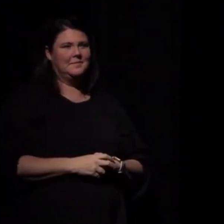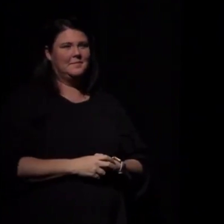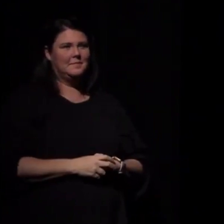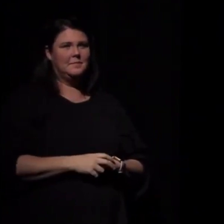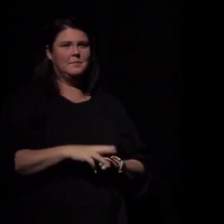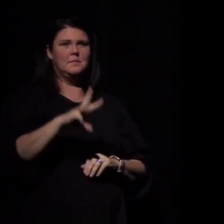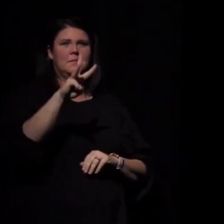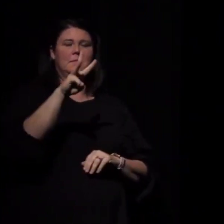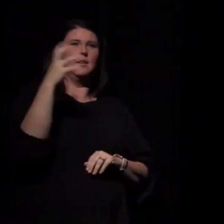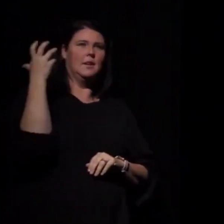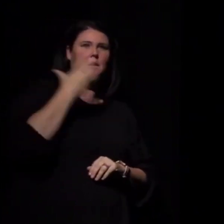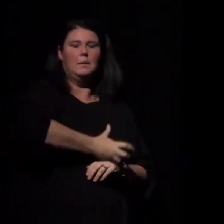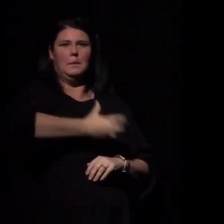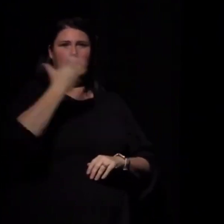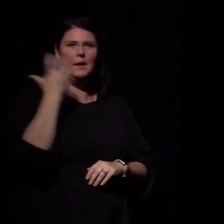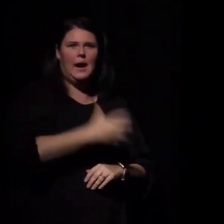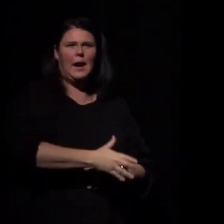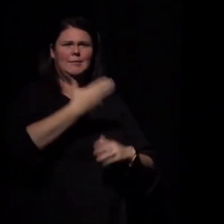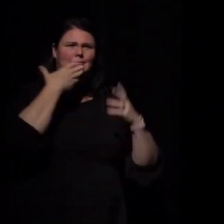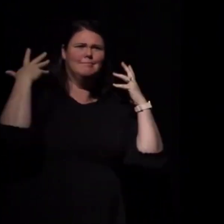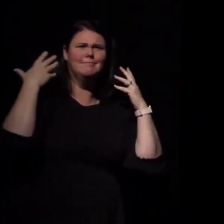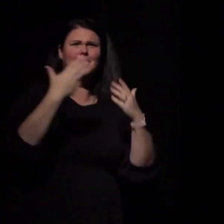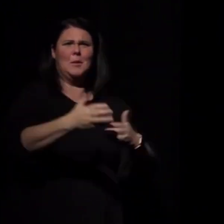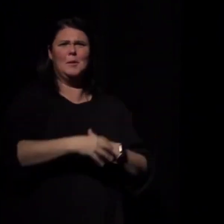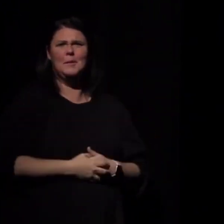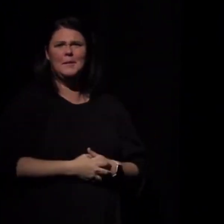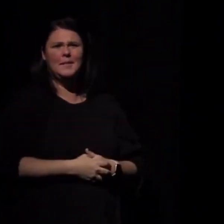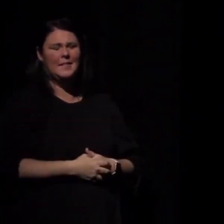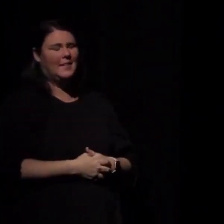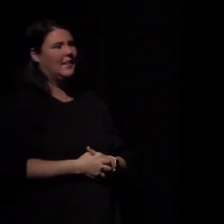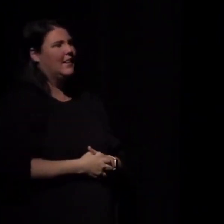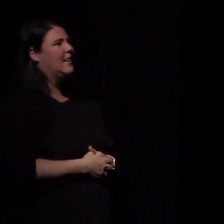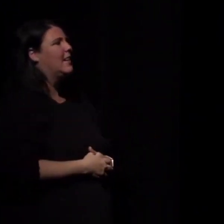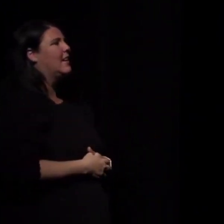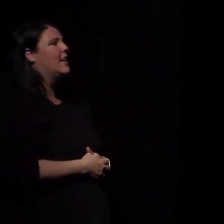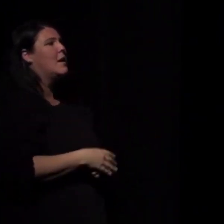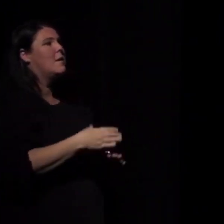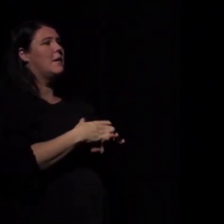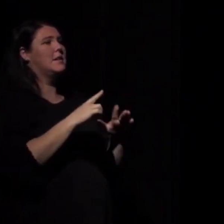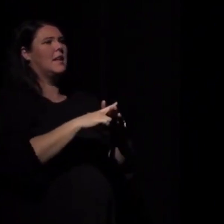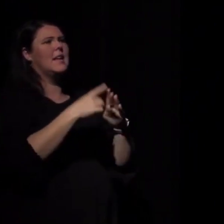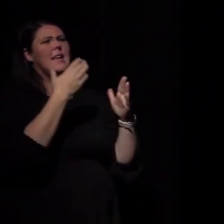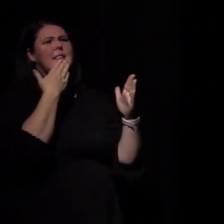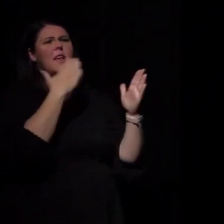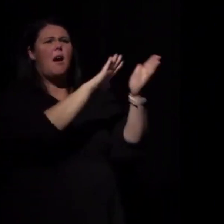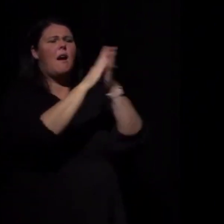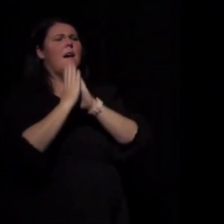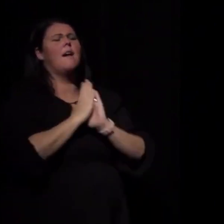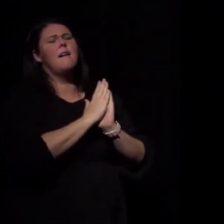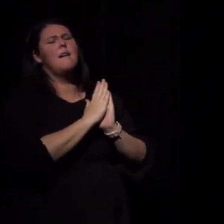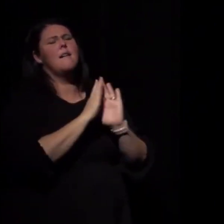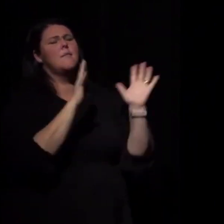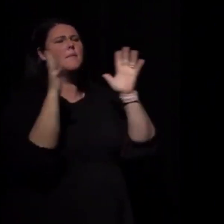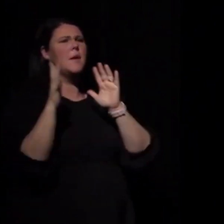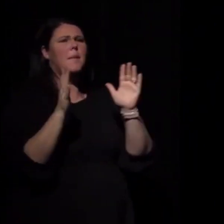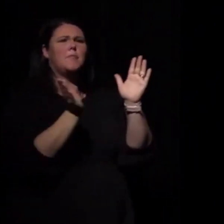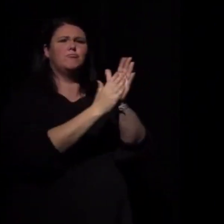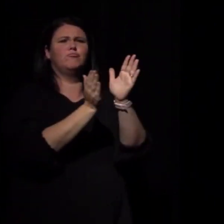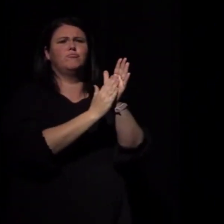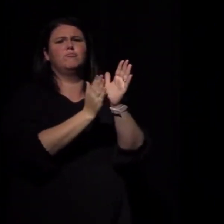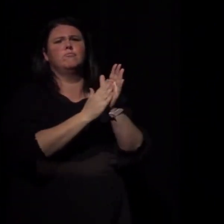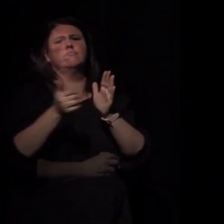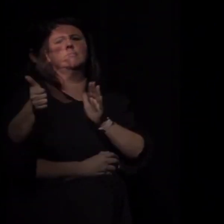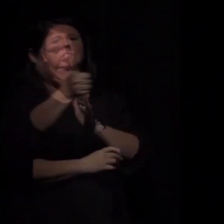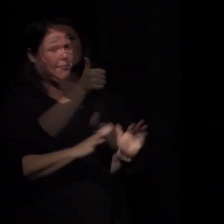Wow, thank you so much. Before I begin, thank you for the round of applause, but I want you all to applaud